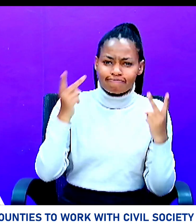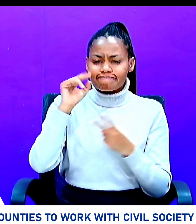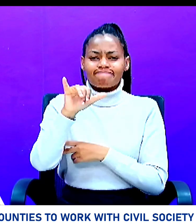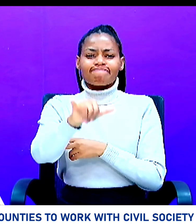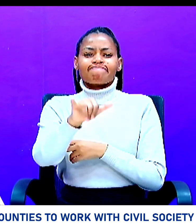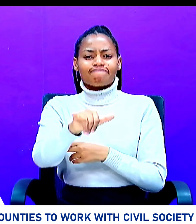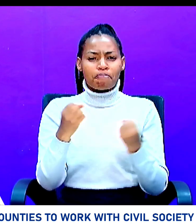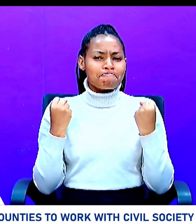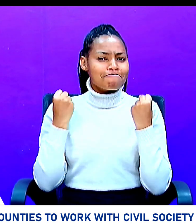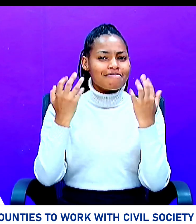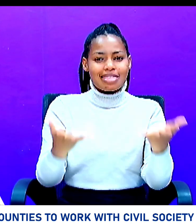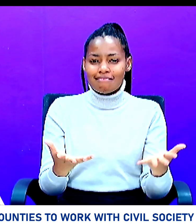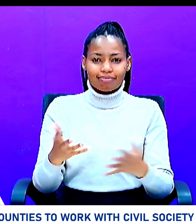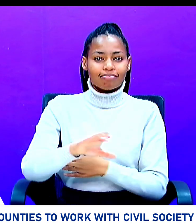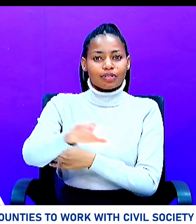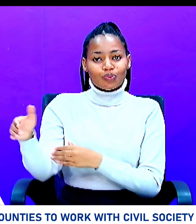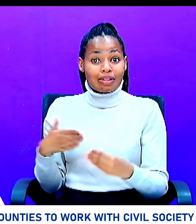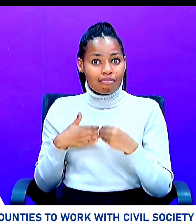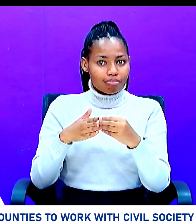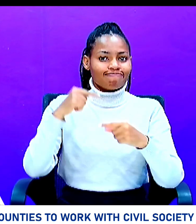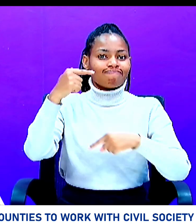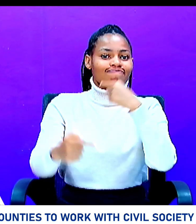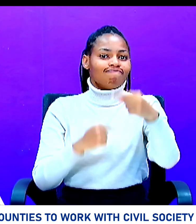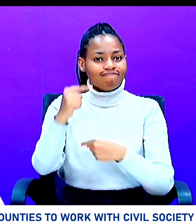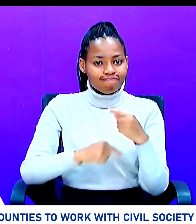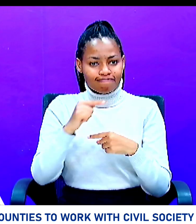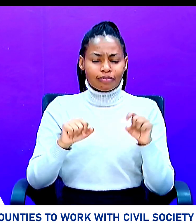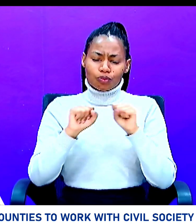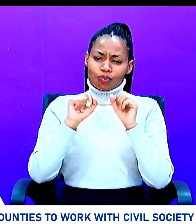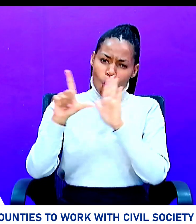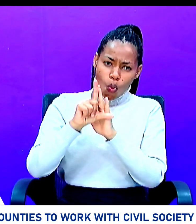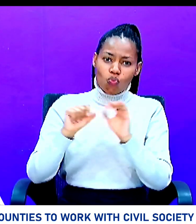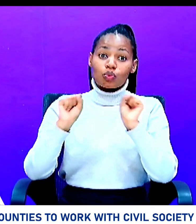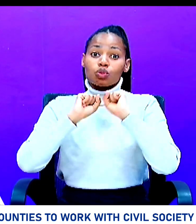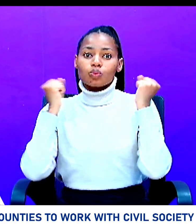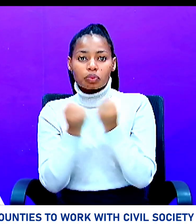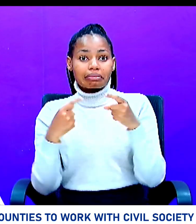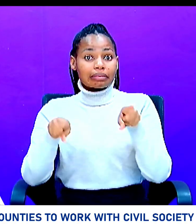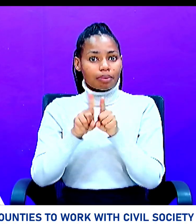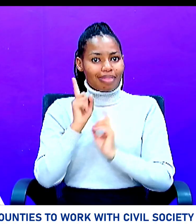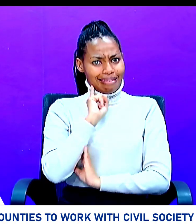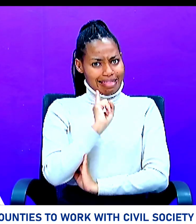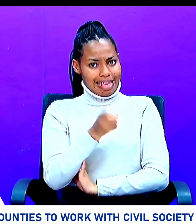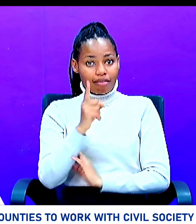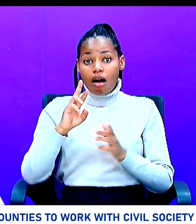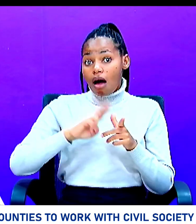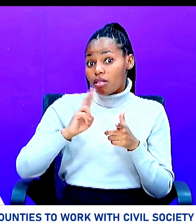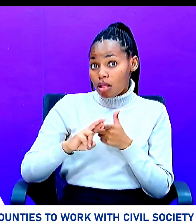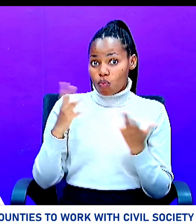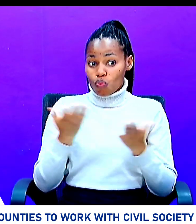Thursday, he observed that many county leaders still perceive civil society as a threat rather than